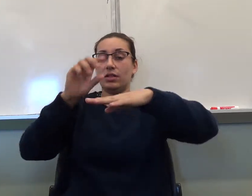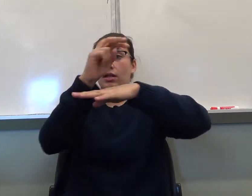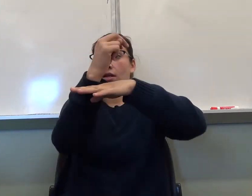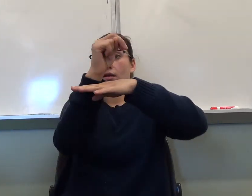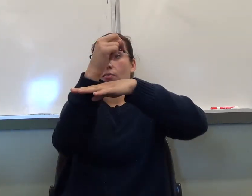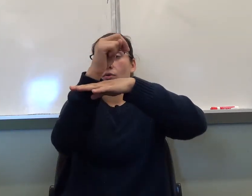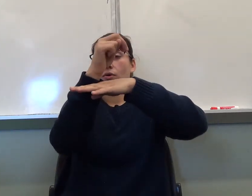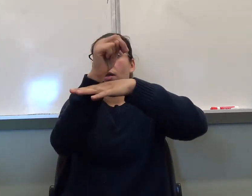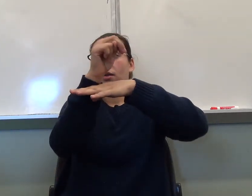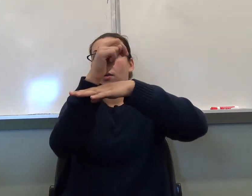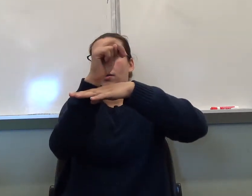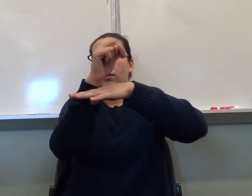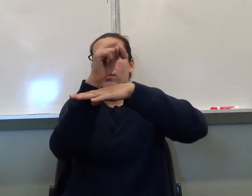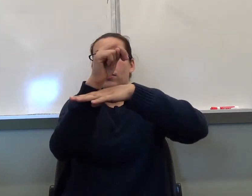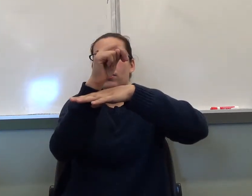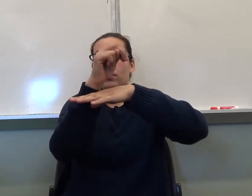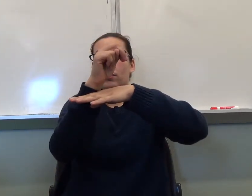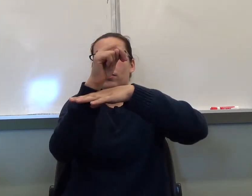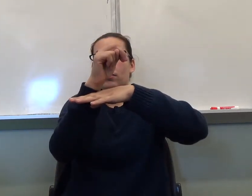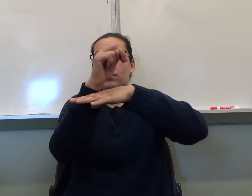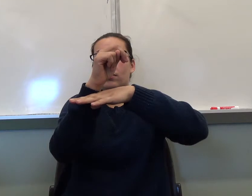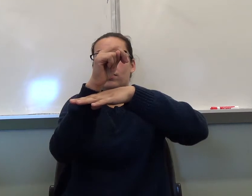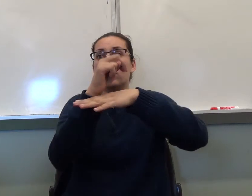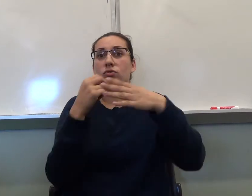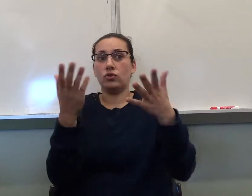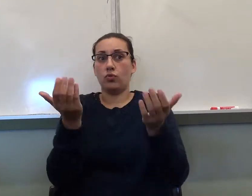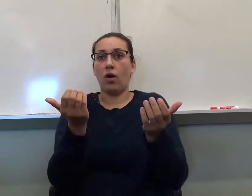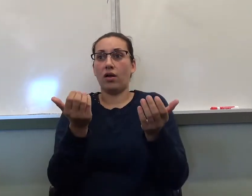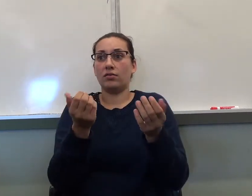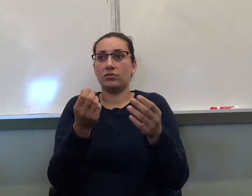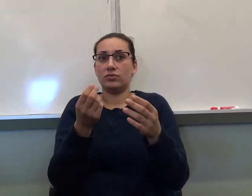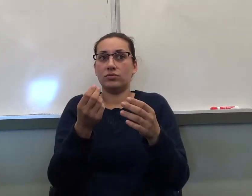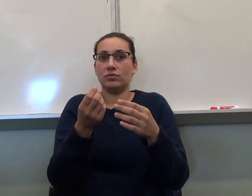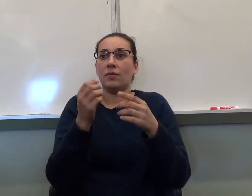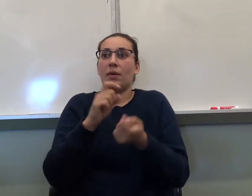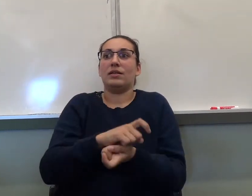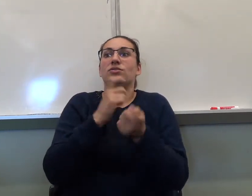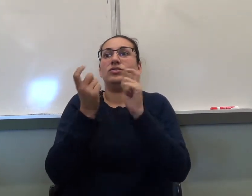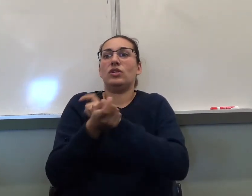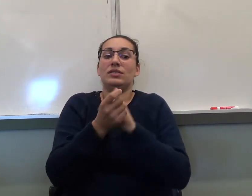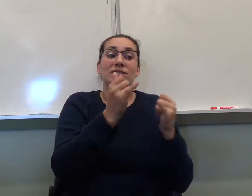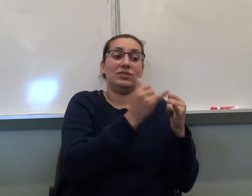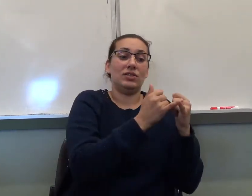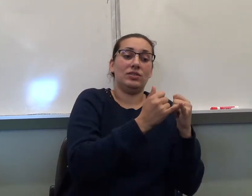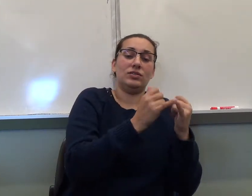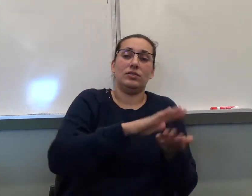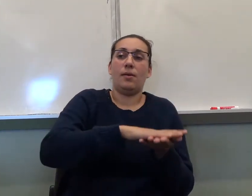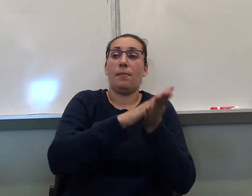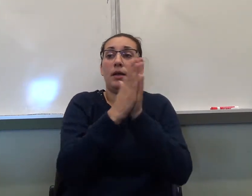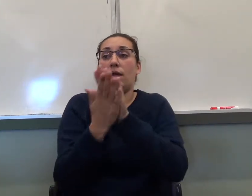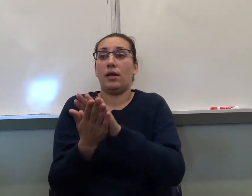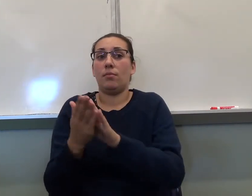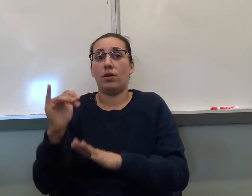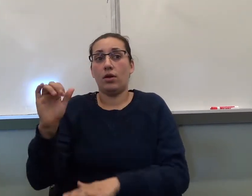you're going to. So you want a conversion factor between yards and inches. Okay? So what do we know about